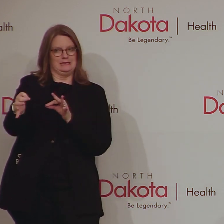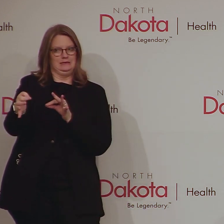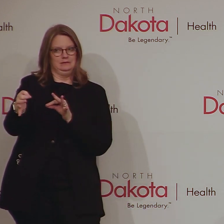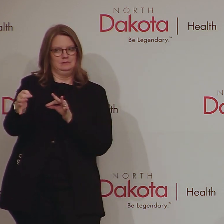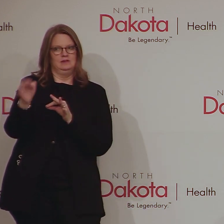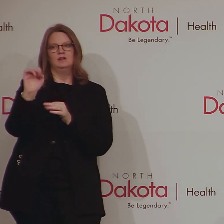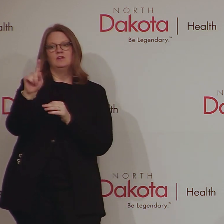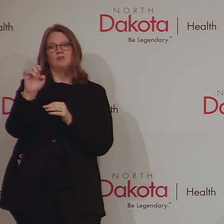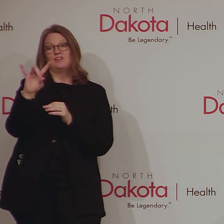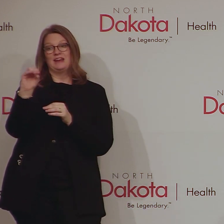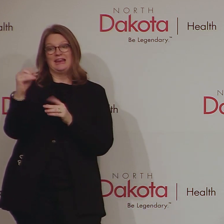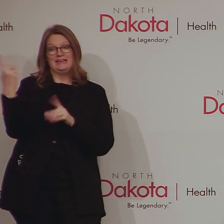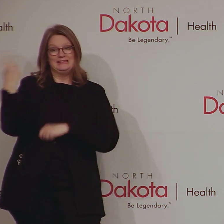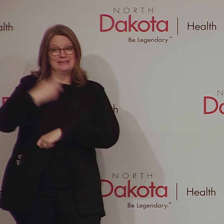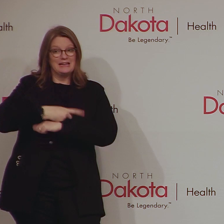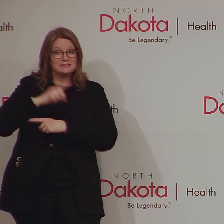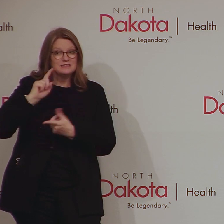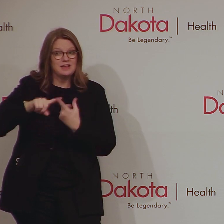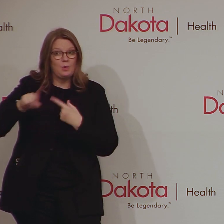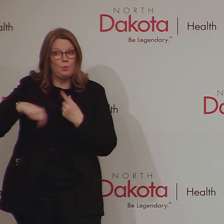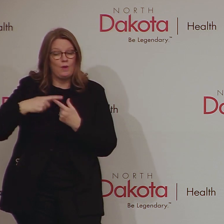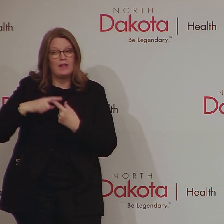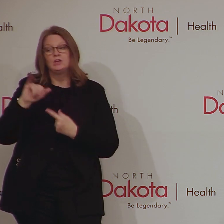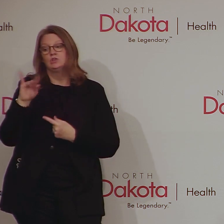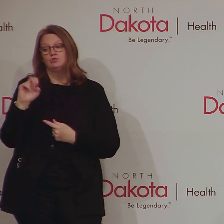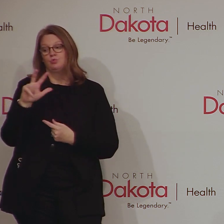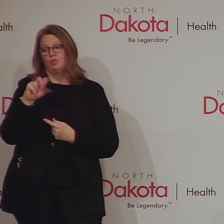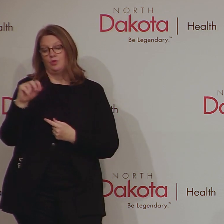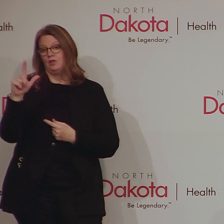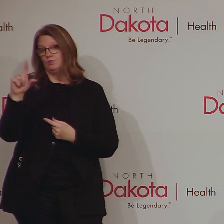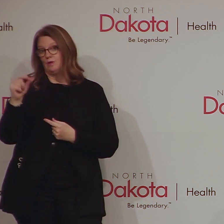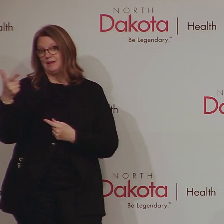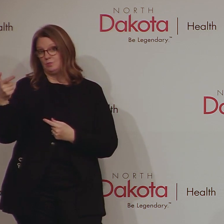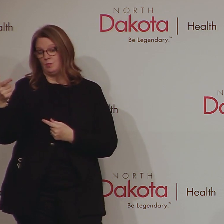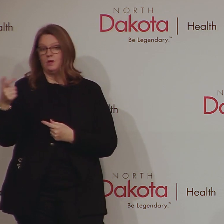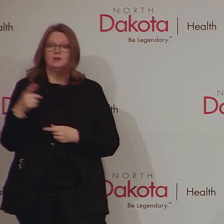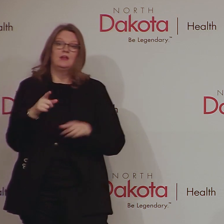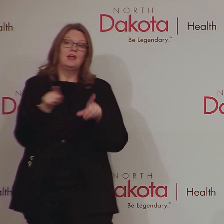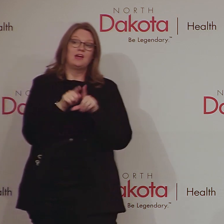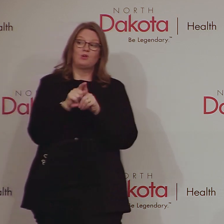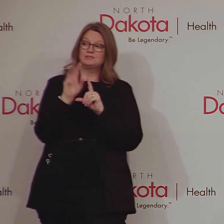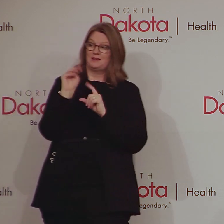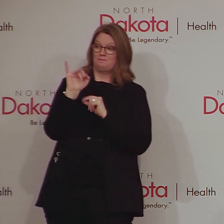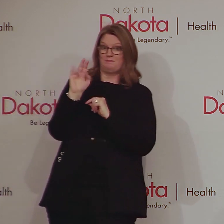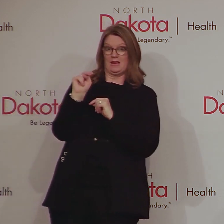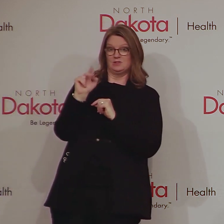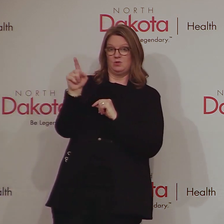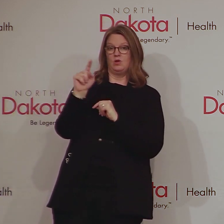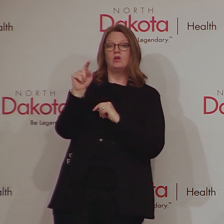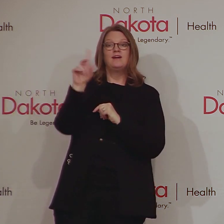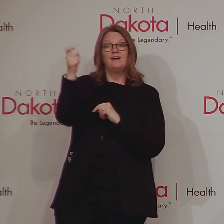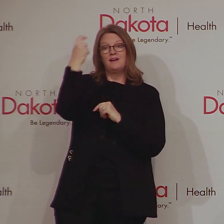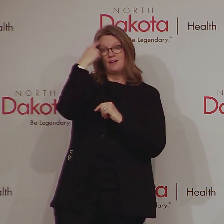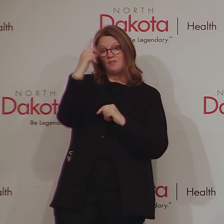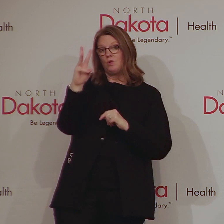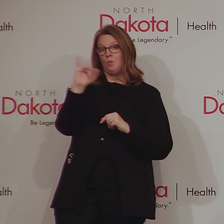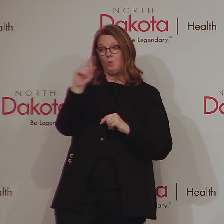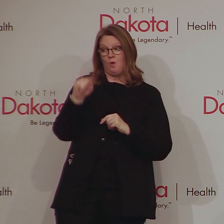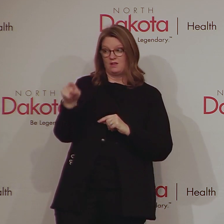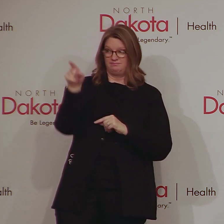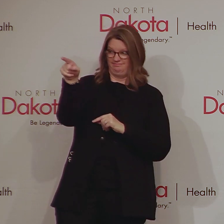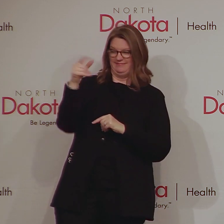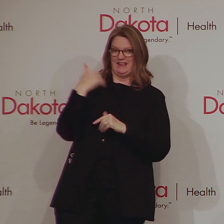for 180 days till June 30th, 2021. And in our neighbor Minnesota, Governor Walz, where they do have